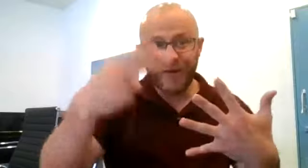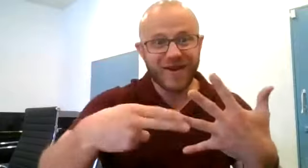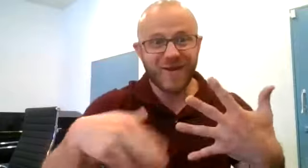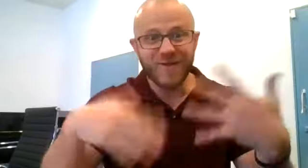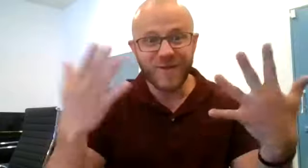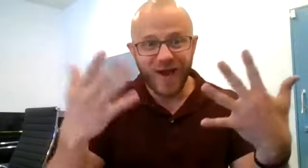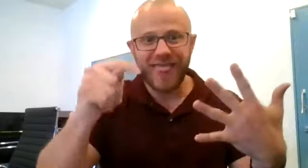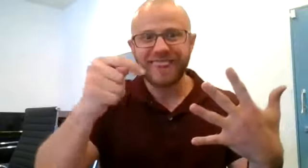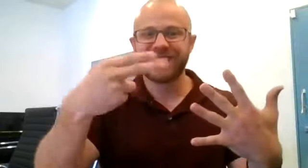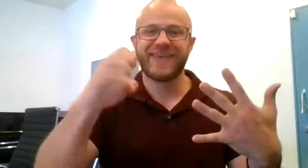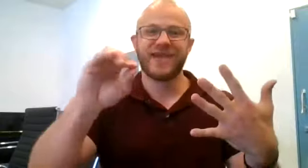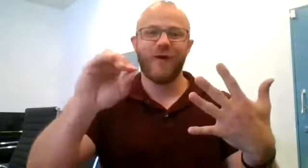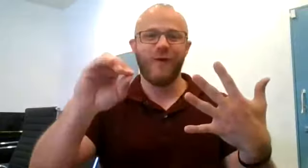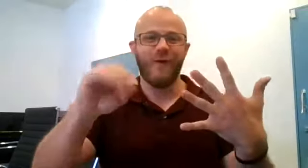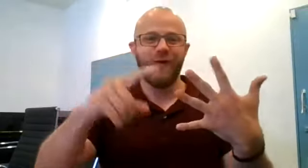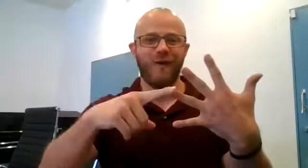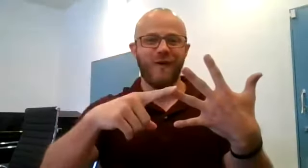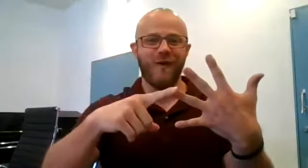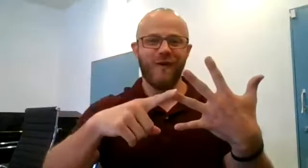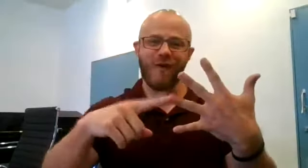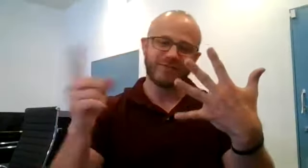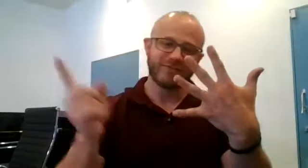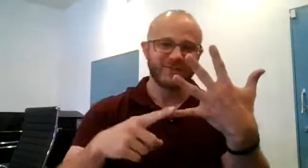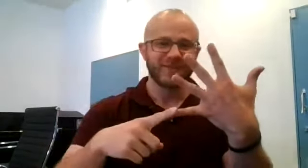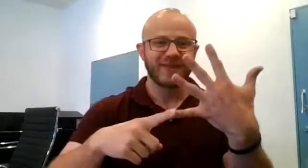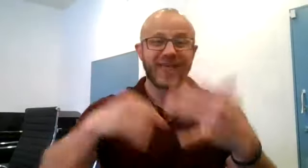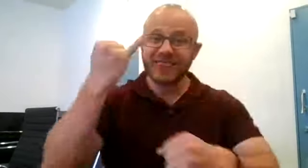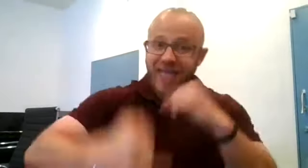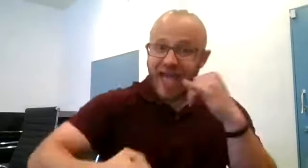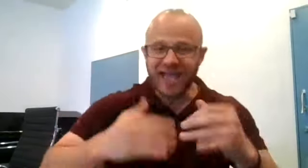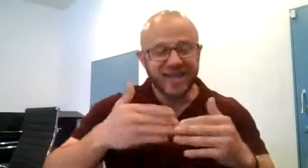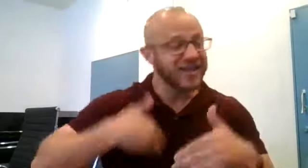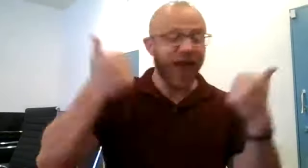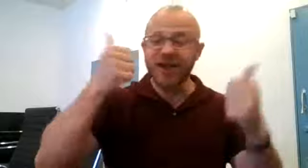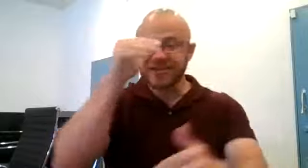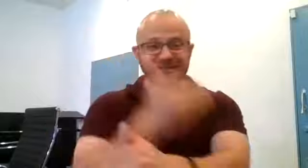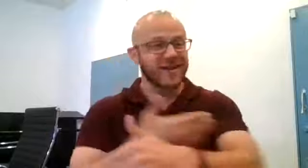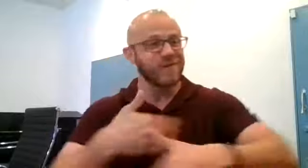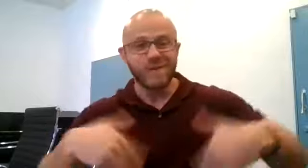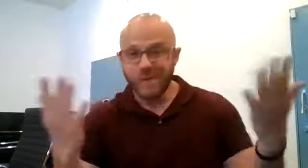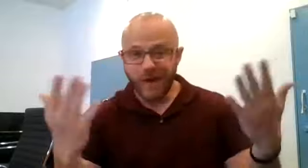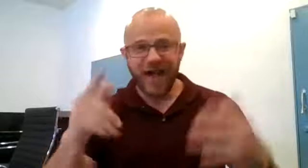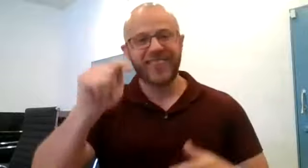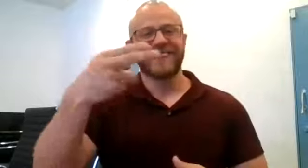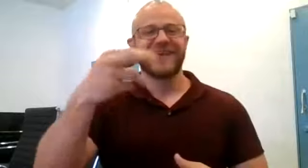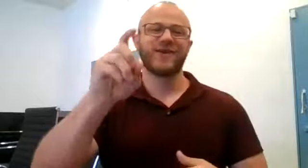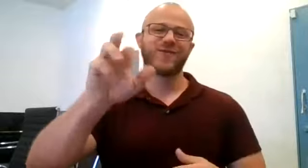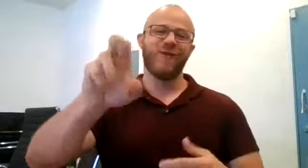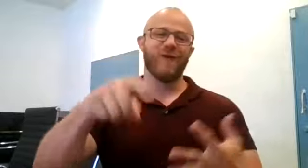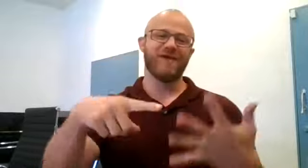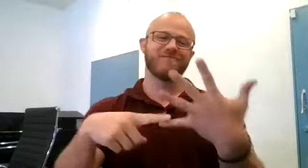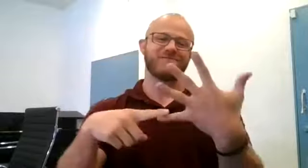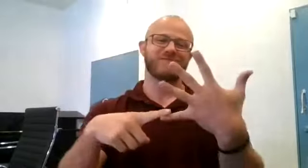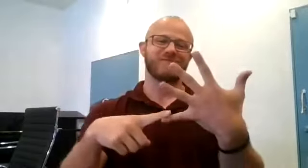And then another boy, what? Theo. And then the last youngest son is who?